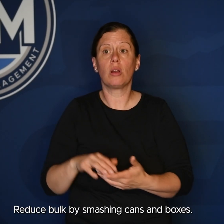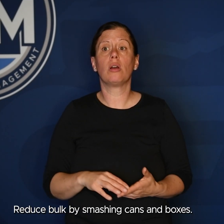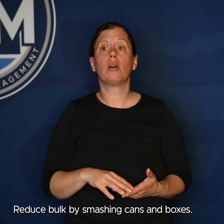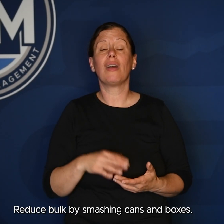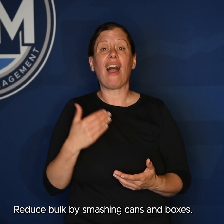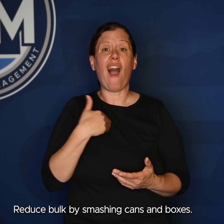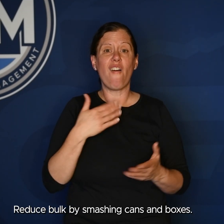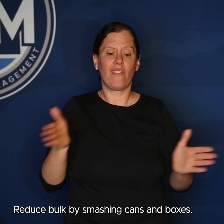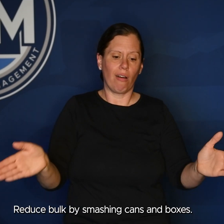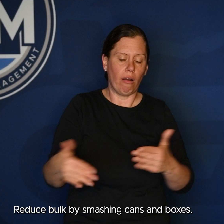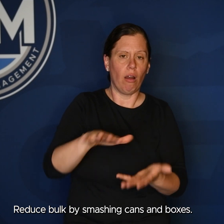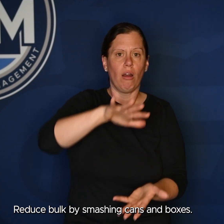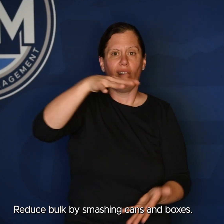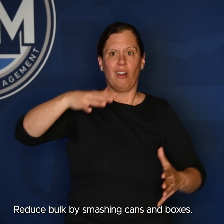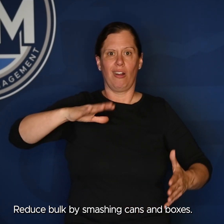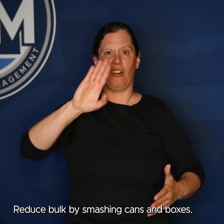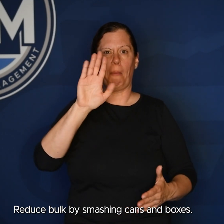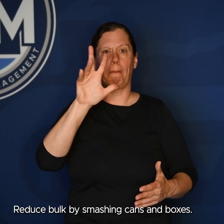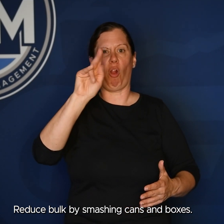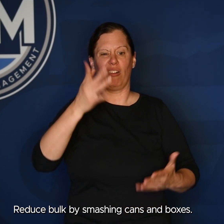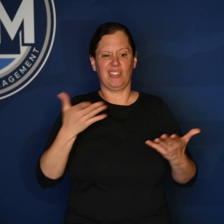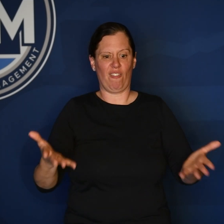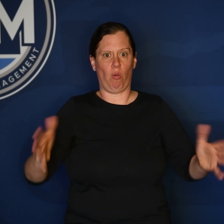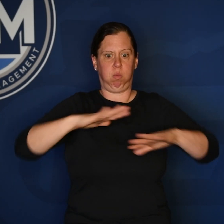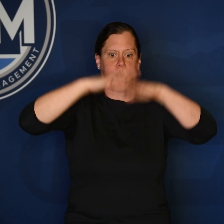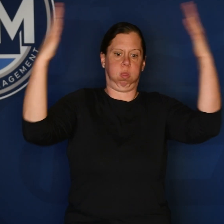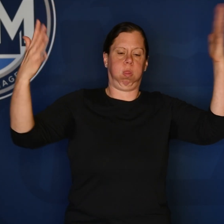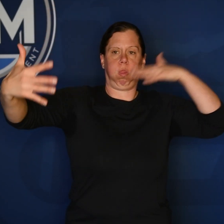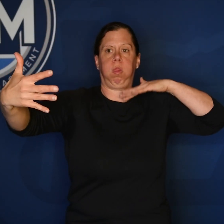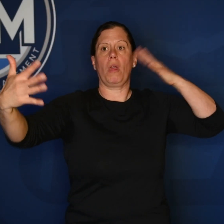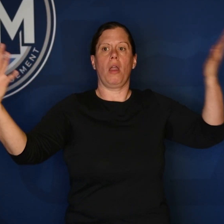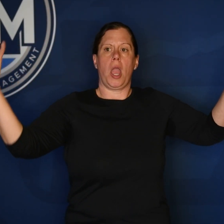Reduce bulk by smashing cans and boxes.